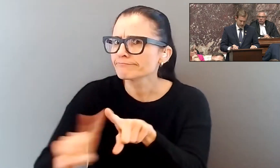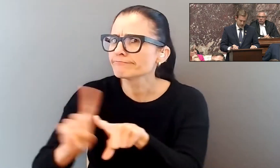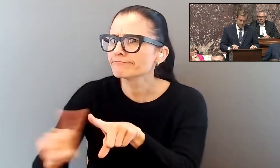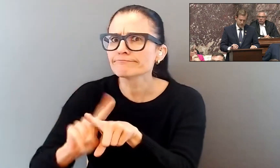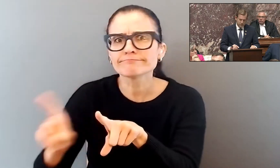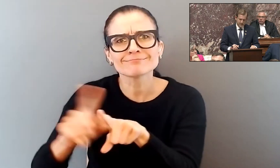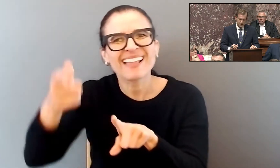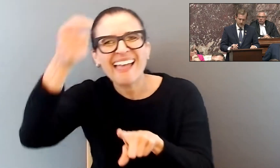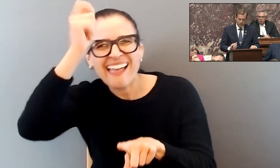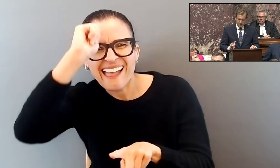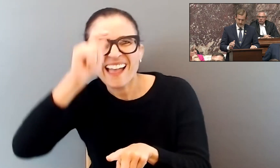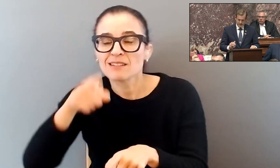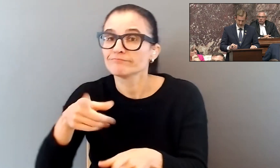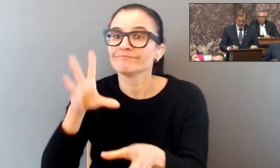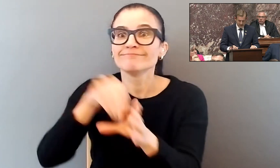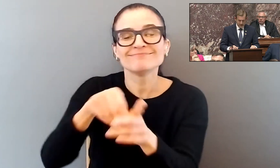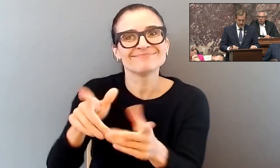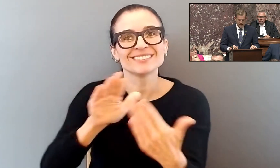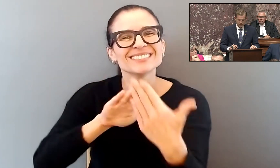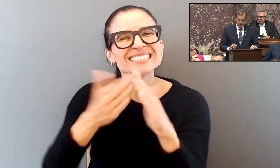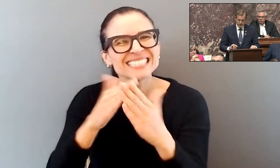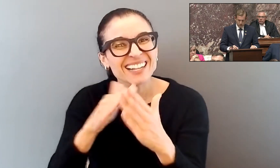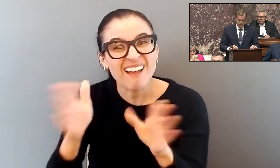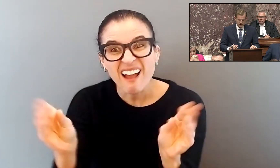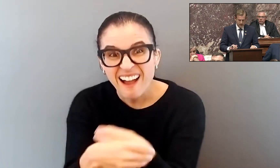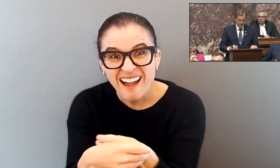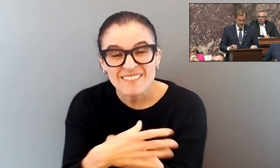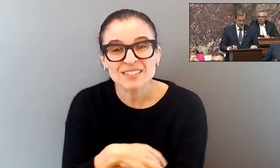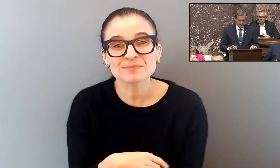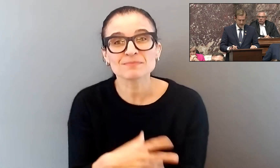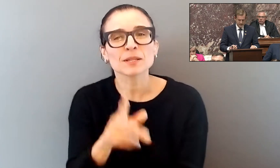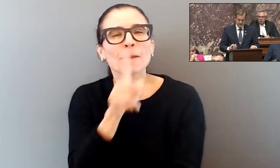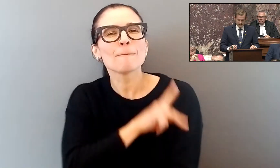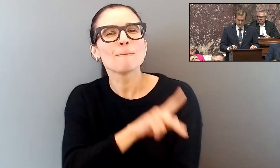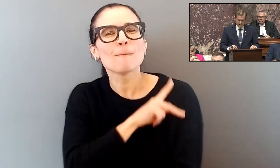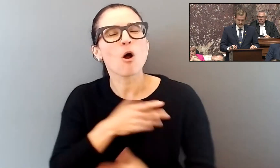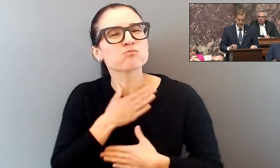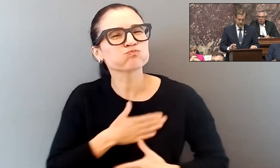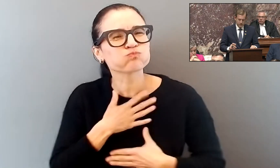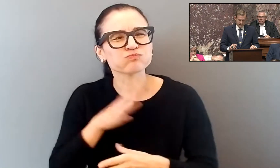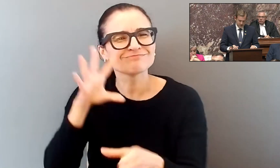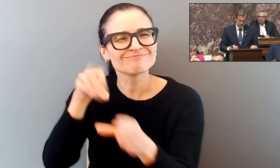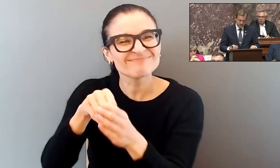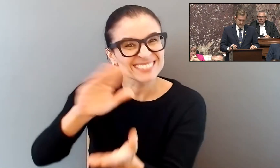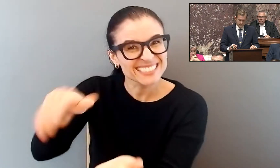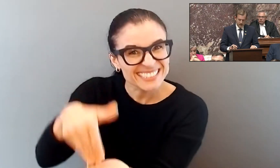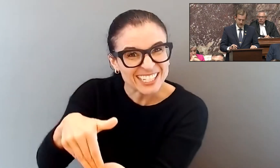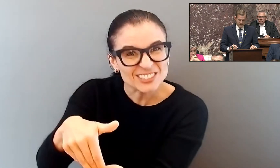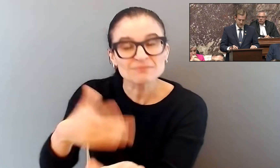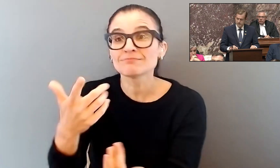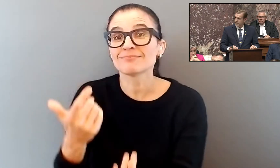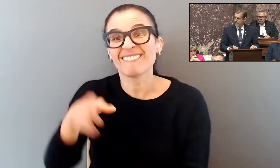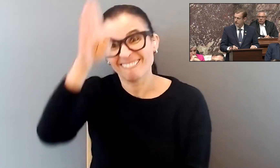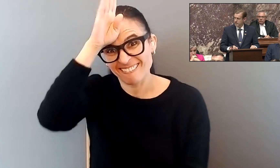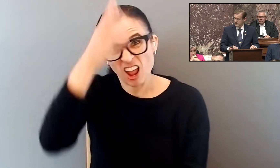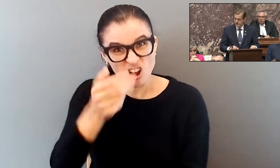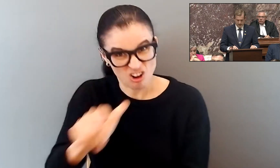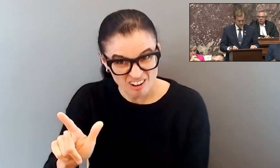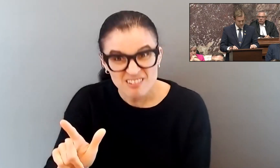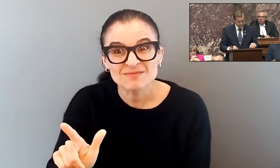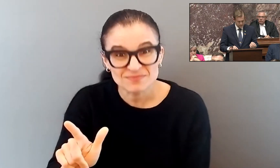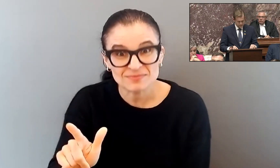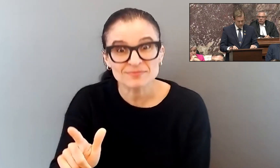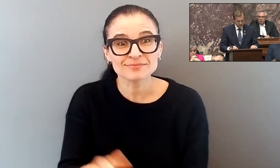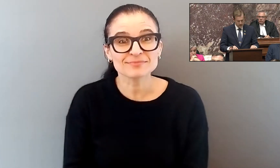hall, before becoming what it is today, a restored heritage site that celebrates the foundational pioneer spirit of